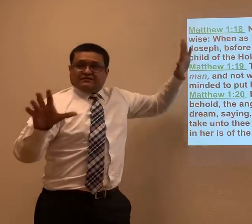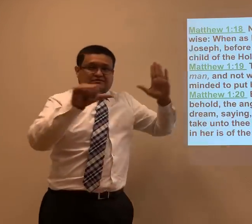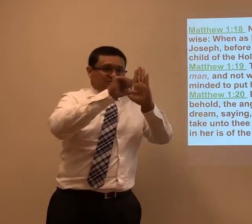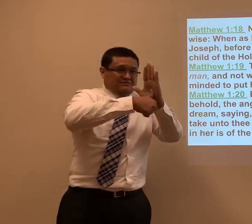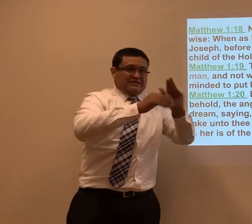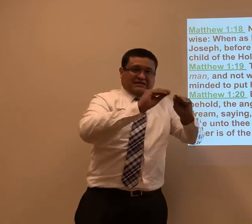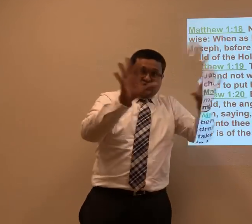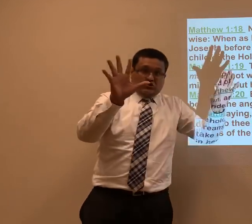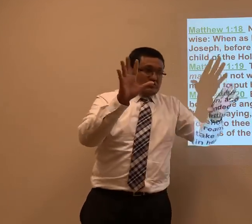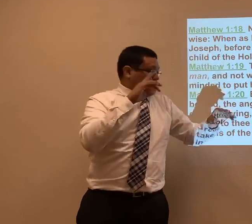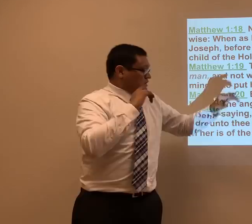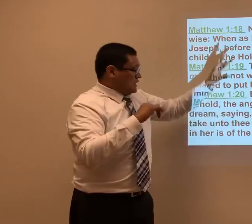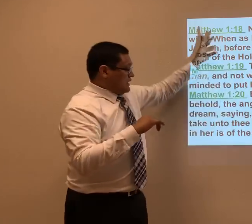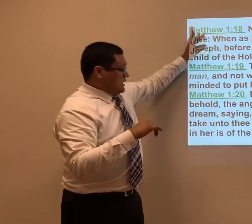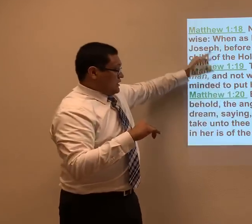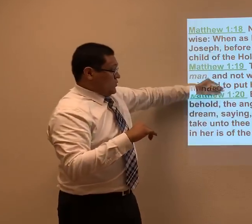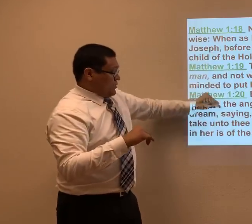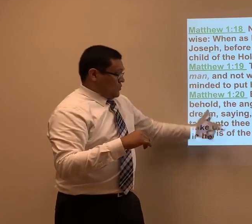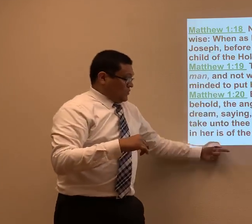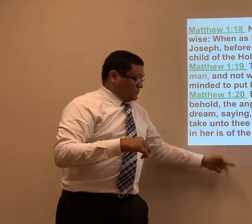So in Matthew chapter 1, verse